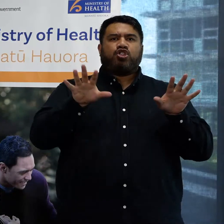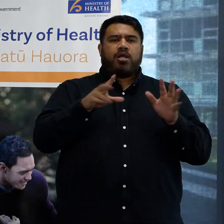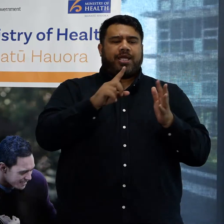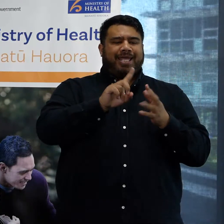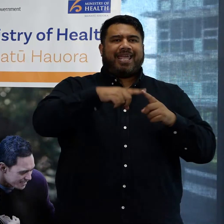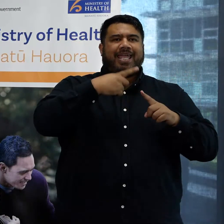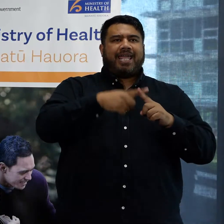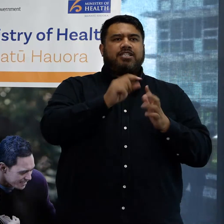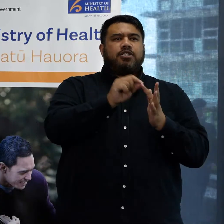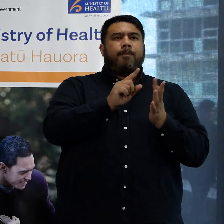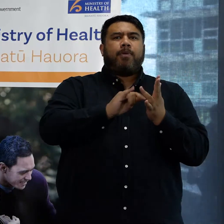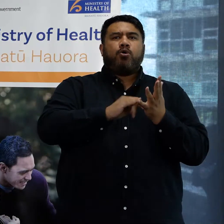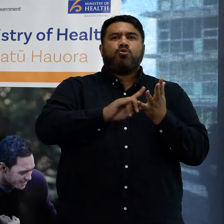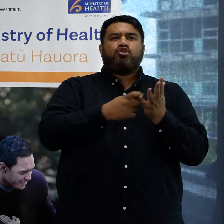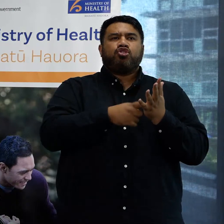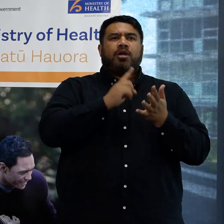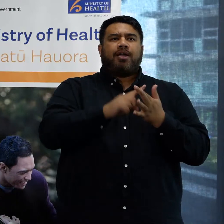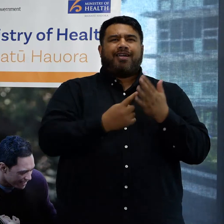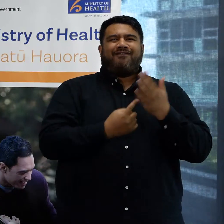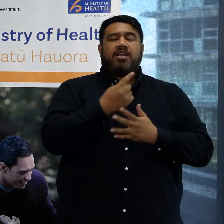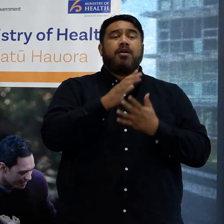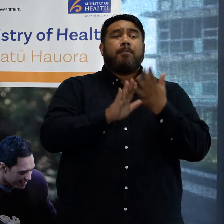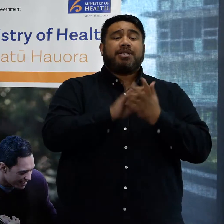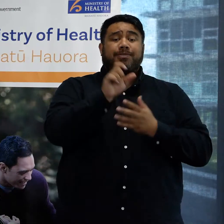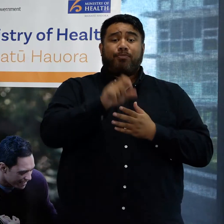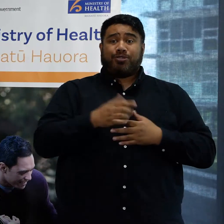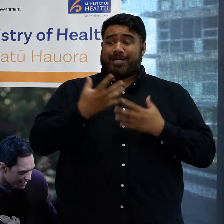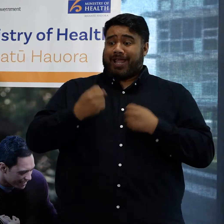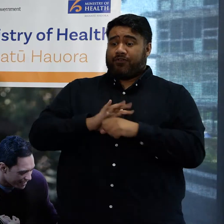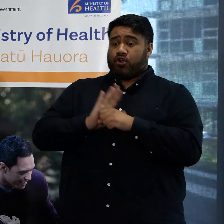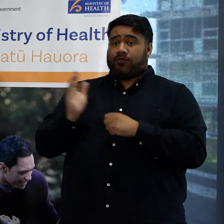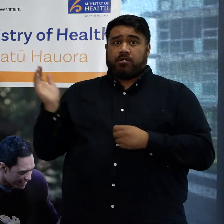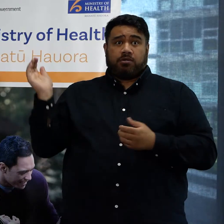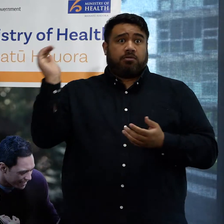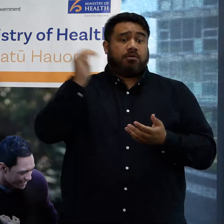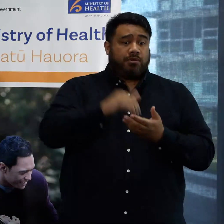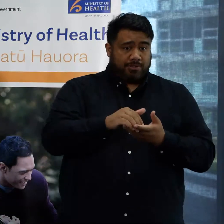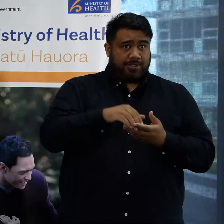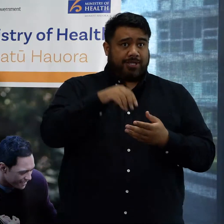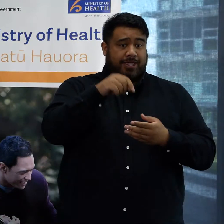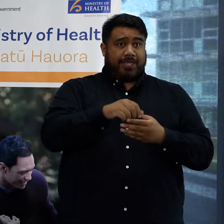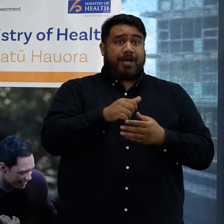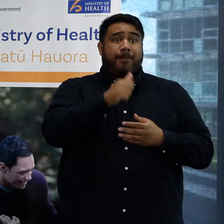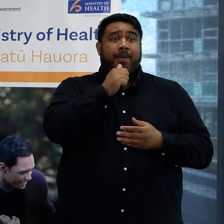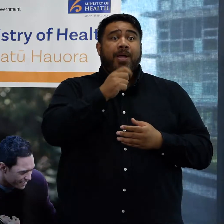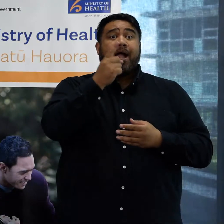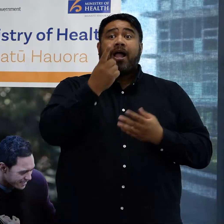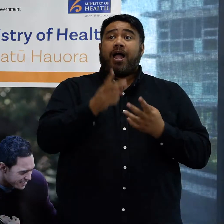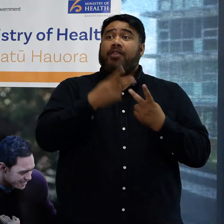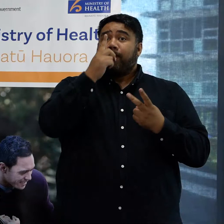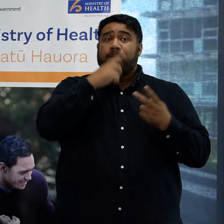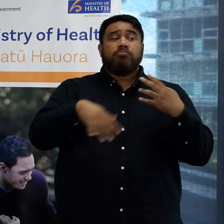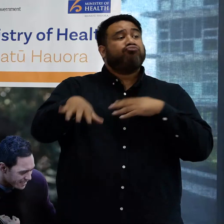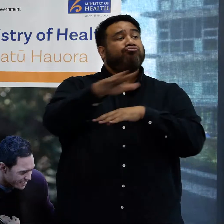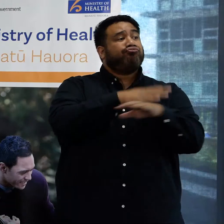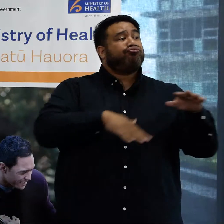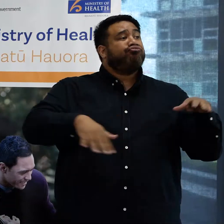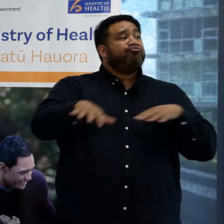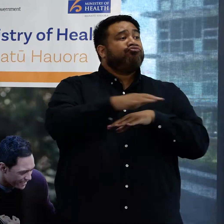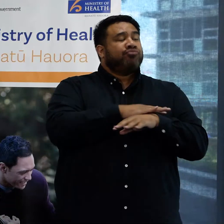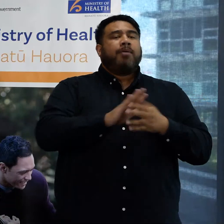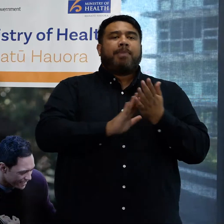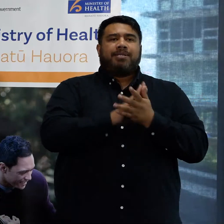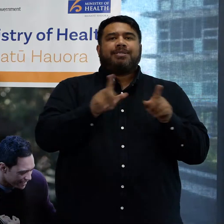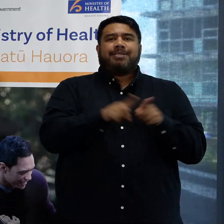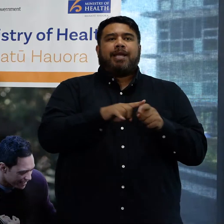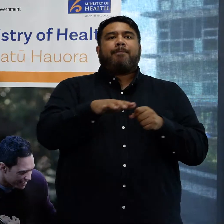potentially been in contact with COVID-19 by being in the same place at the same time as someone who